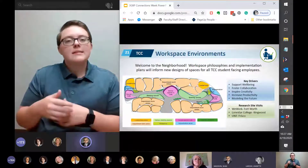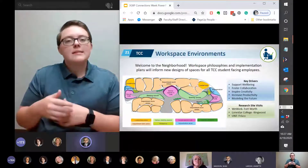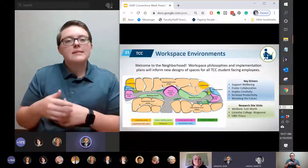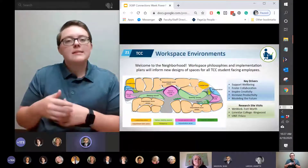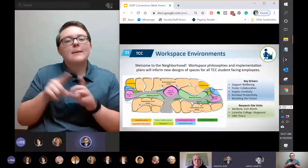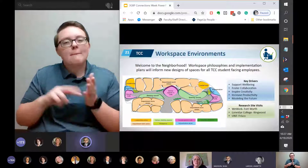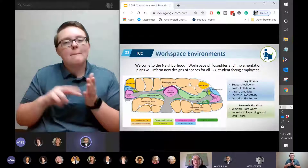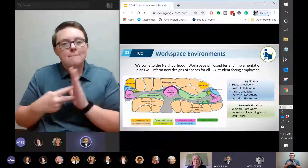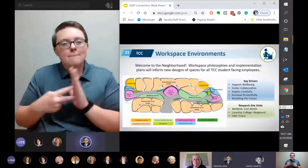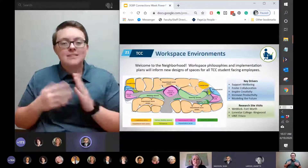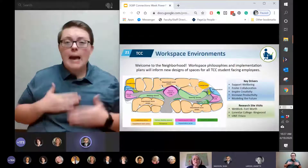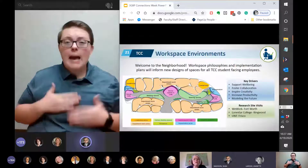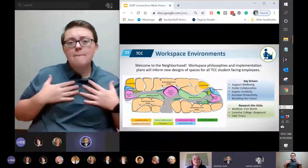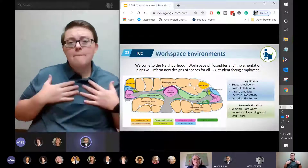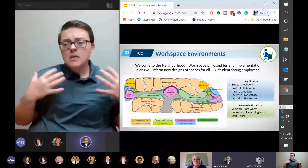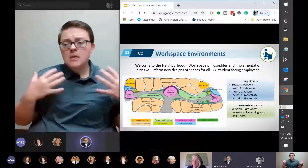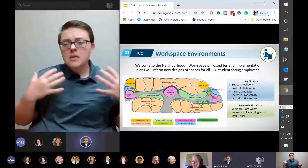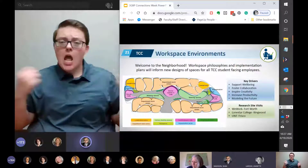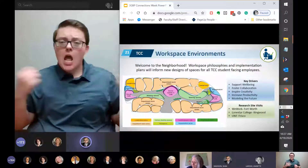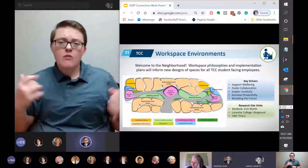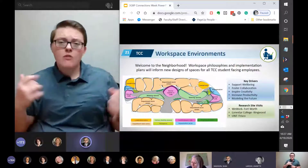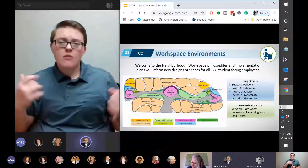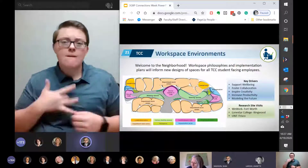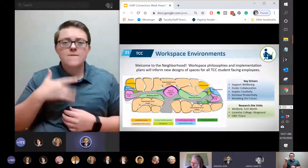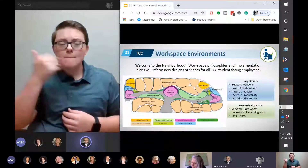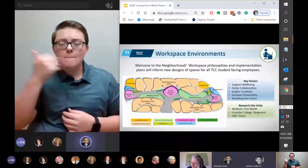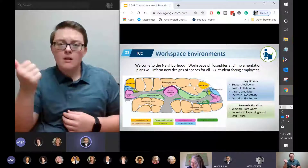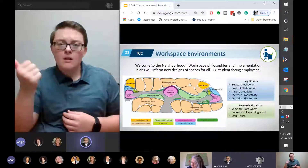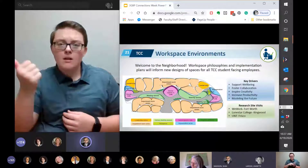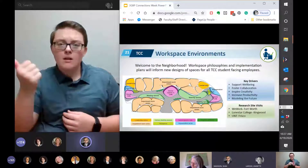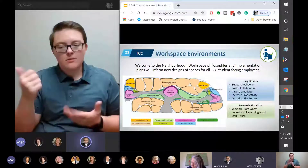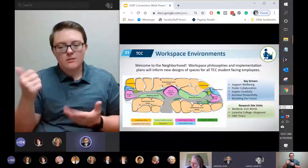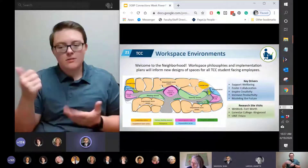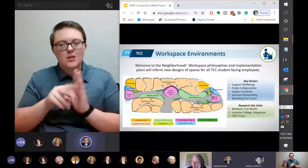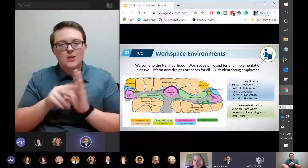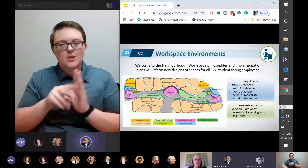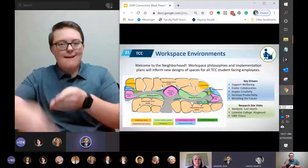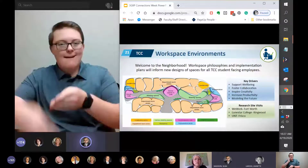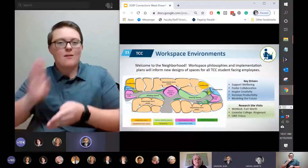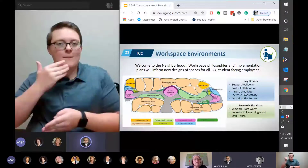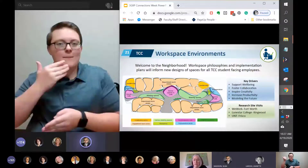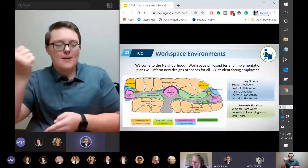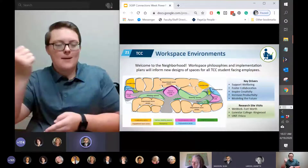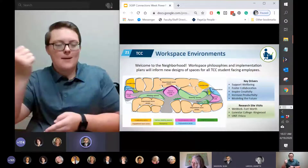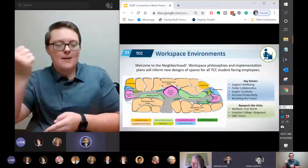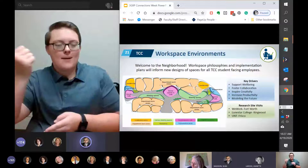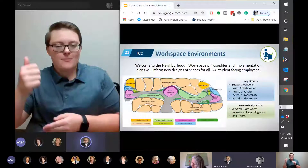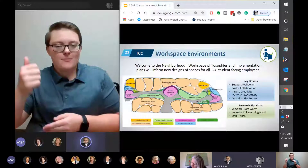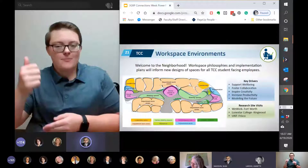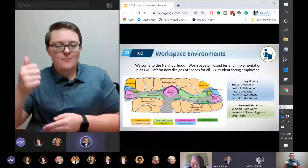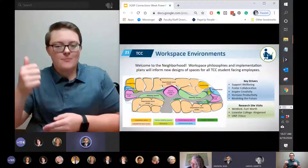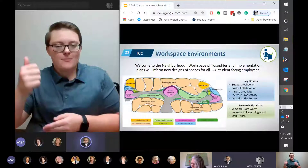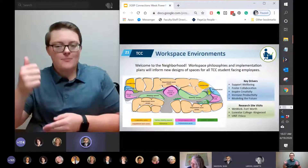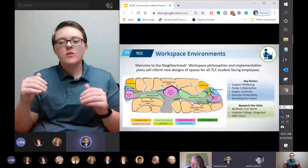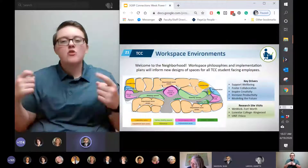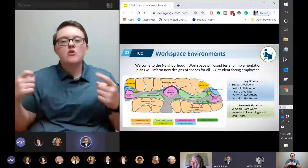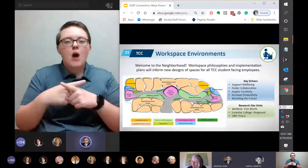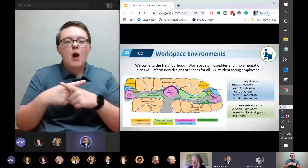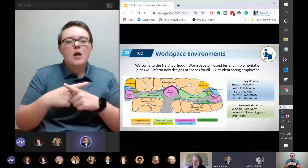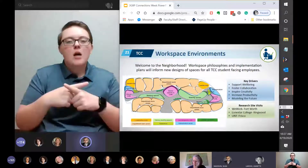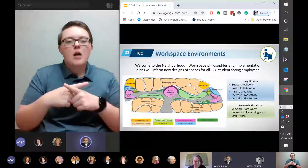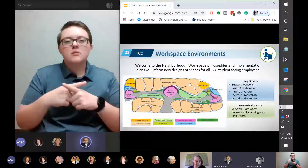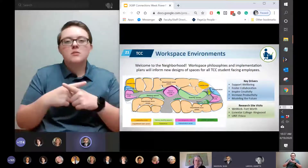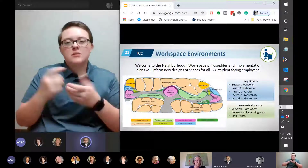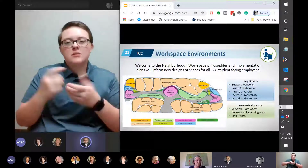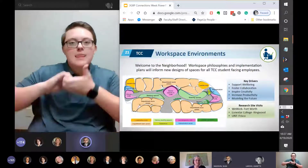people feel better, produce better outcomes. Foster collaboration, cross-pollination is the key. 2 minds